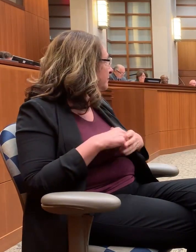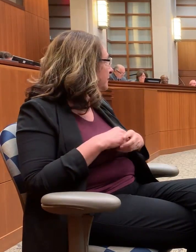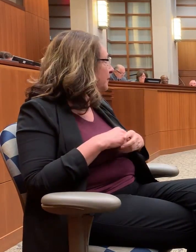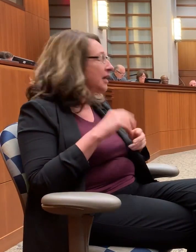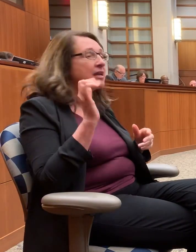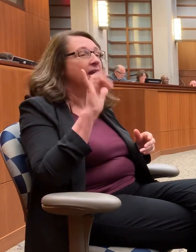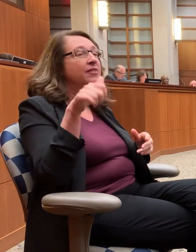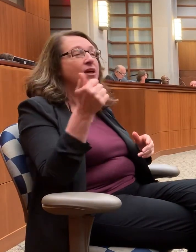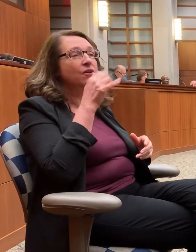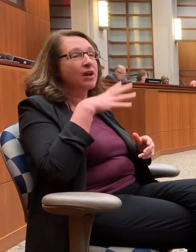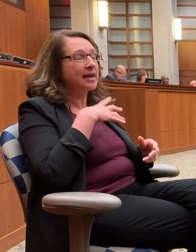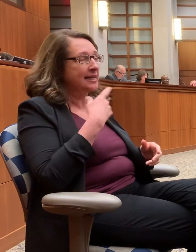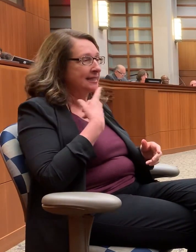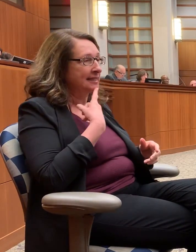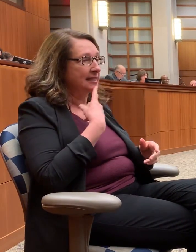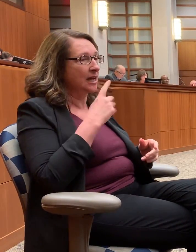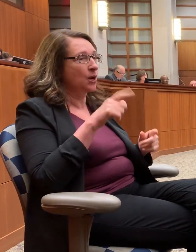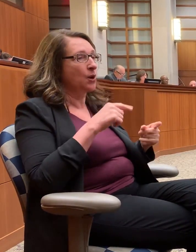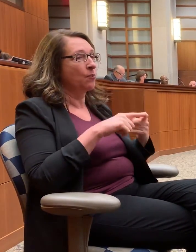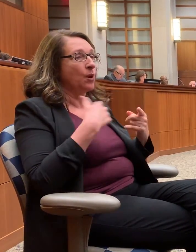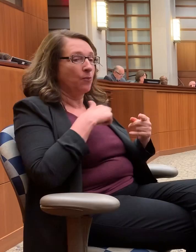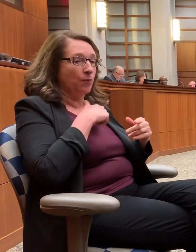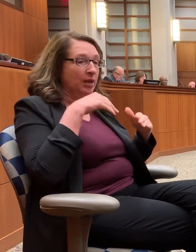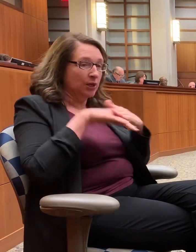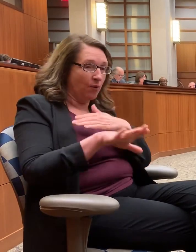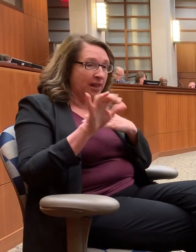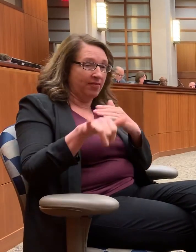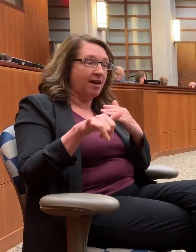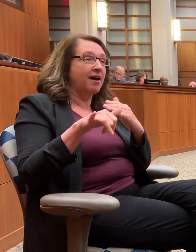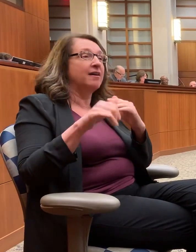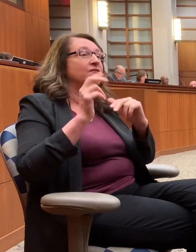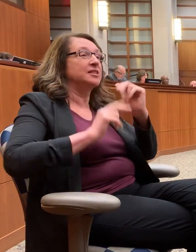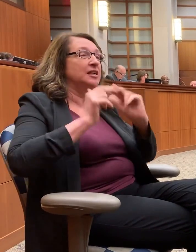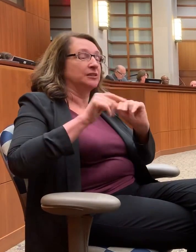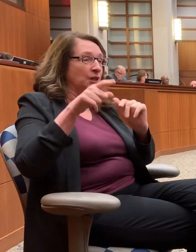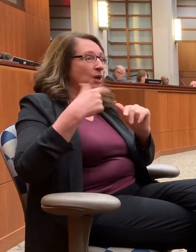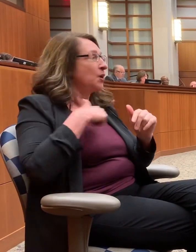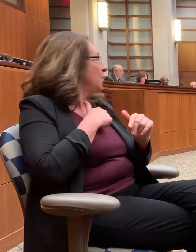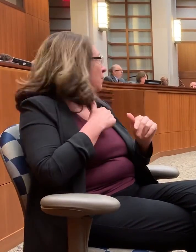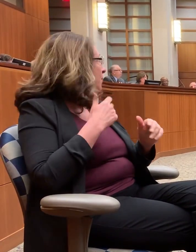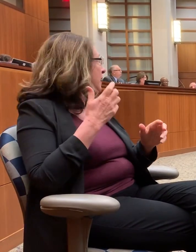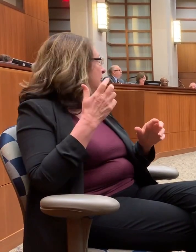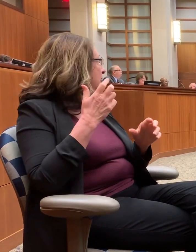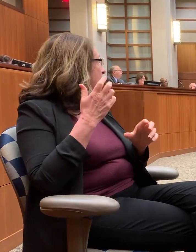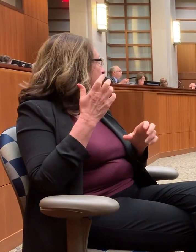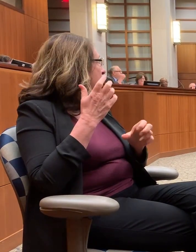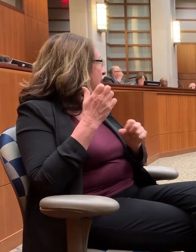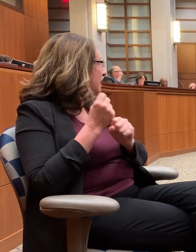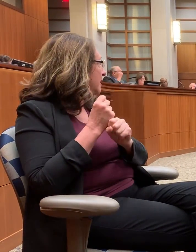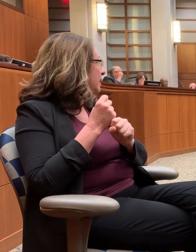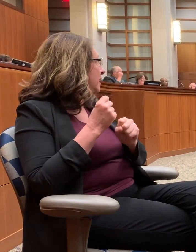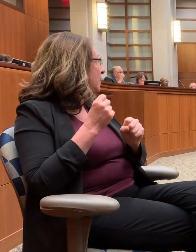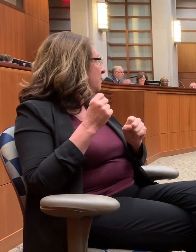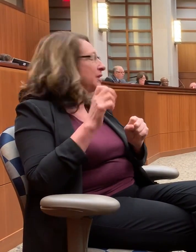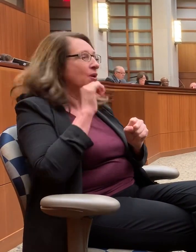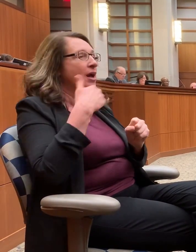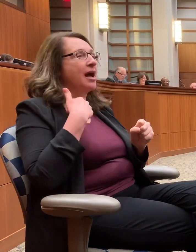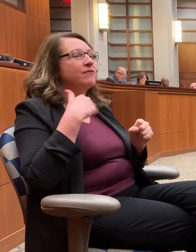Like the other lady said, when we go into that facility, we get less ill. We don't have the flu